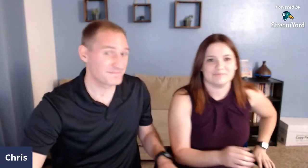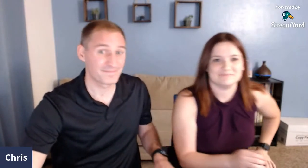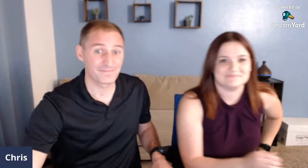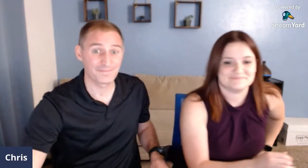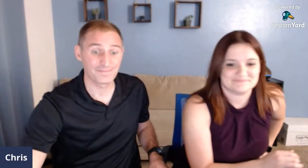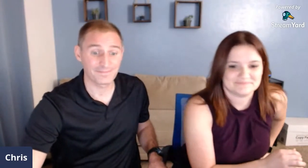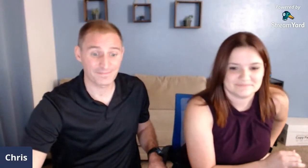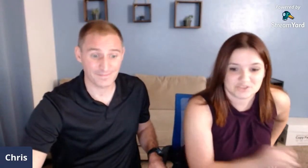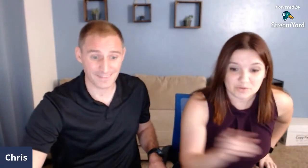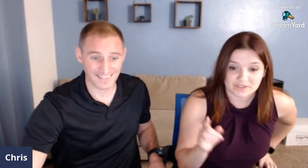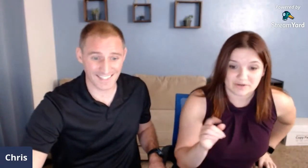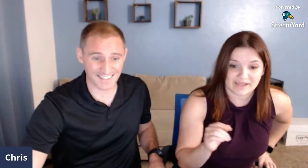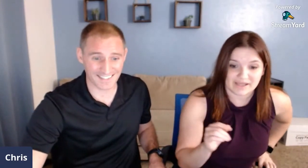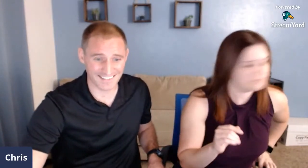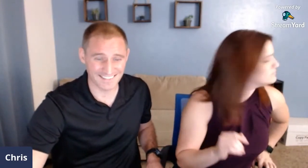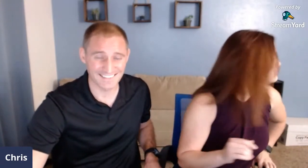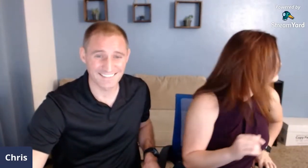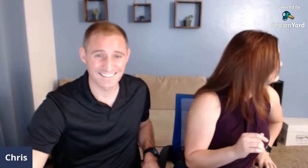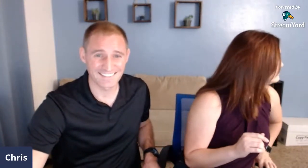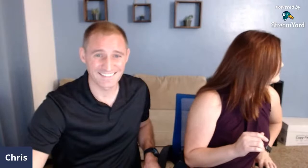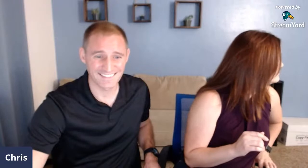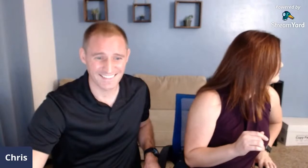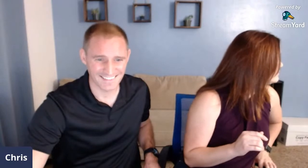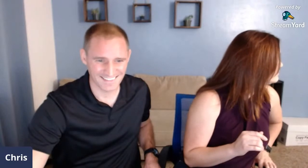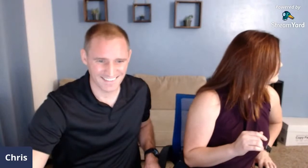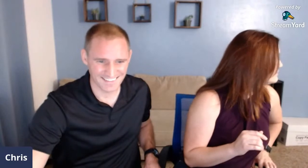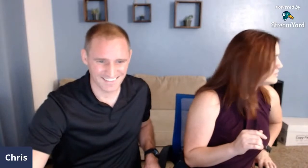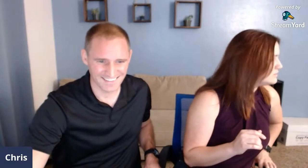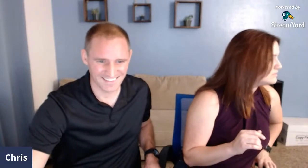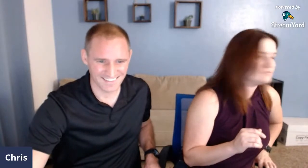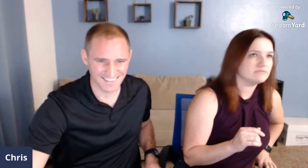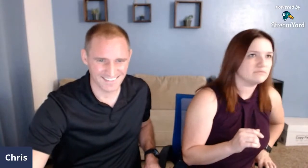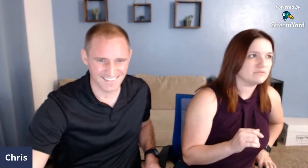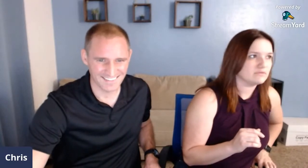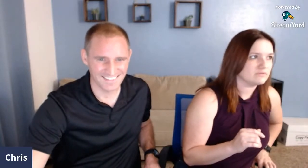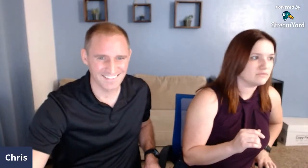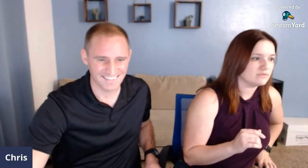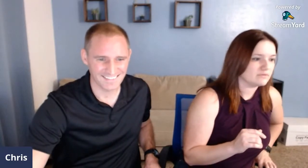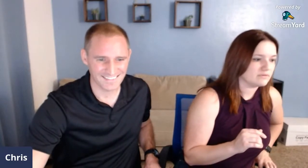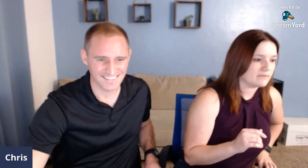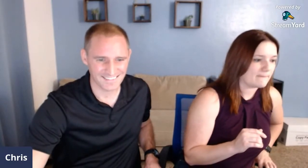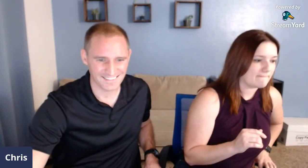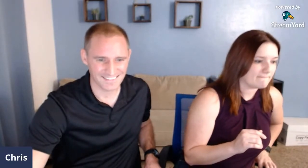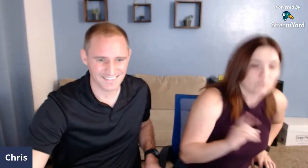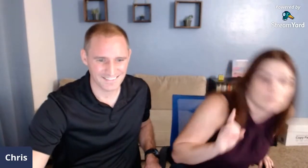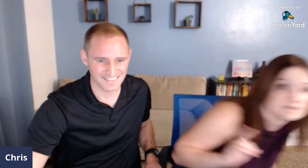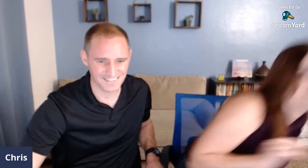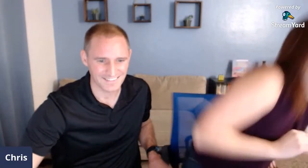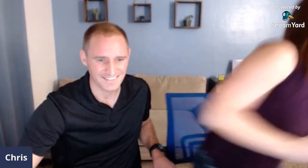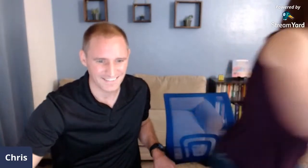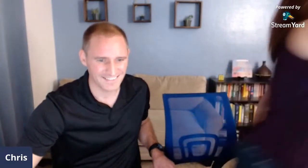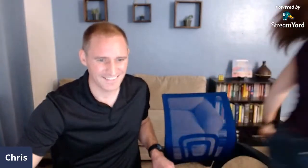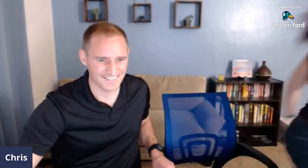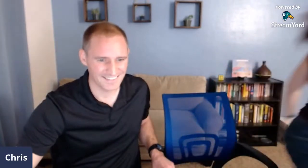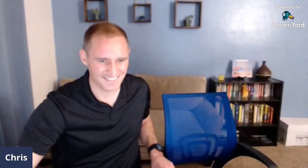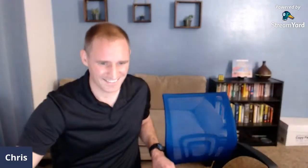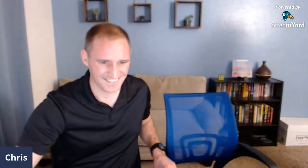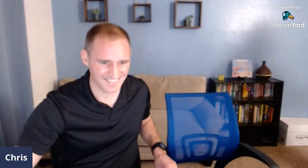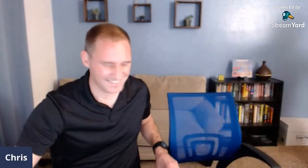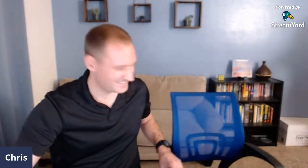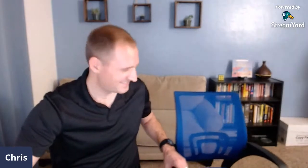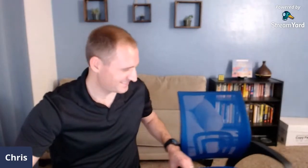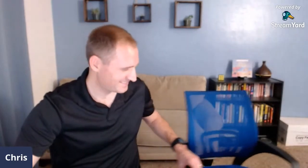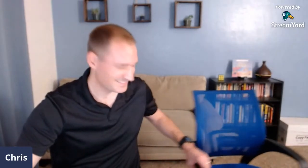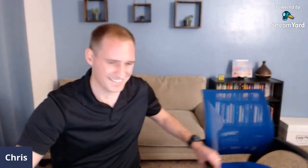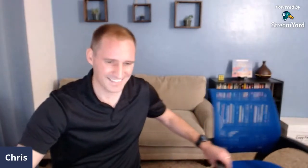May I ask a question? Sure. Yeah, go ahead. Hi. Thank you, by the way, for this. It's so awesome. It's my first time participating in